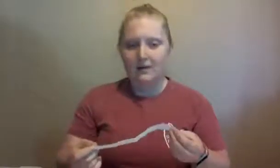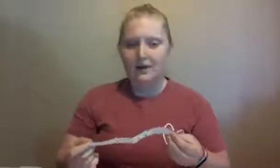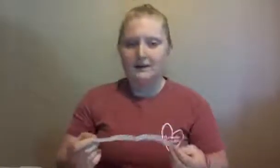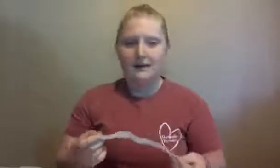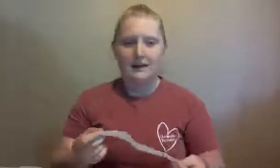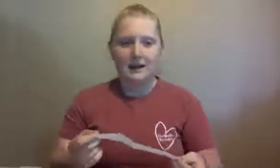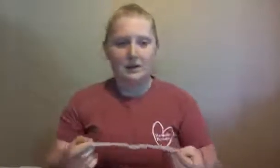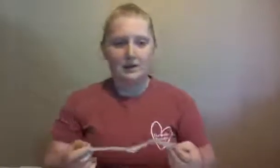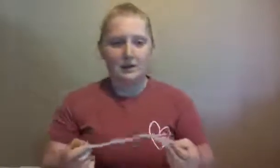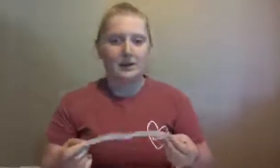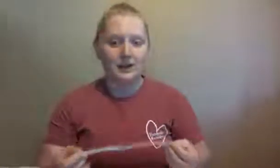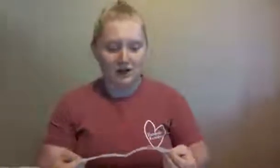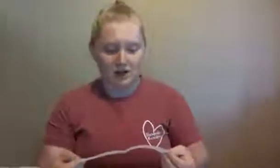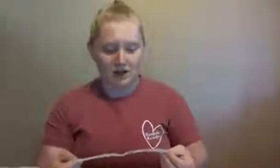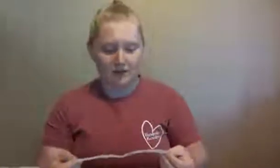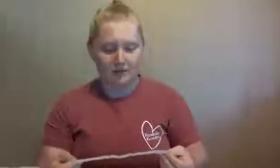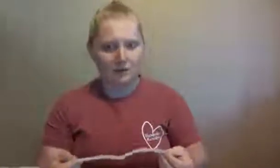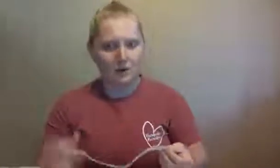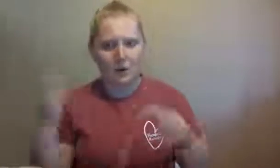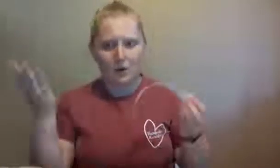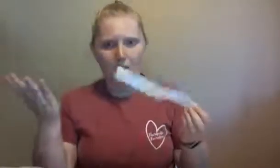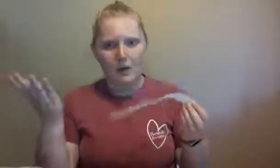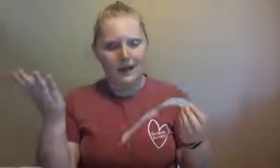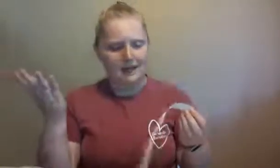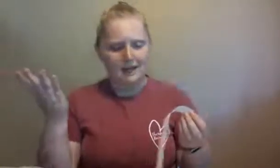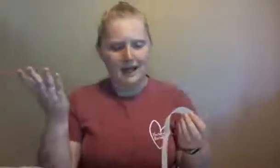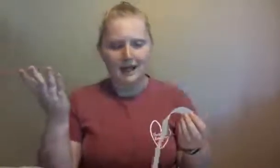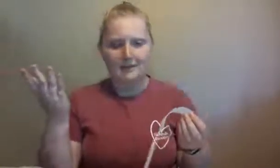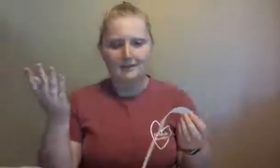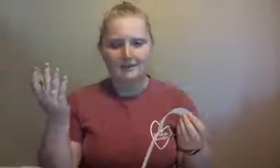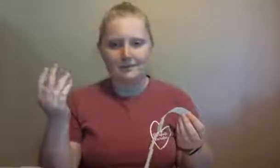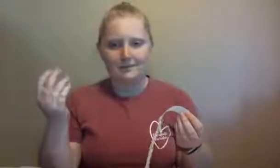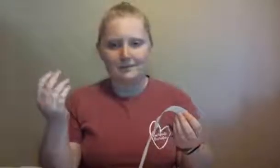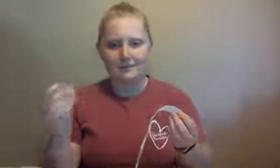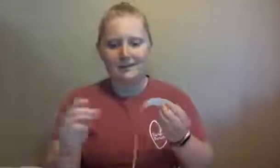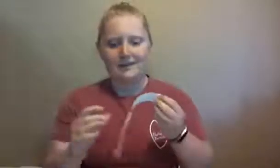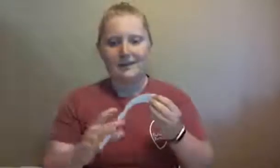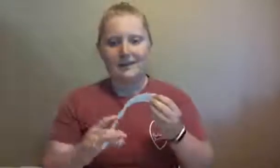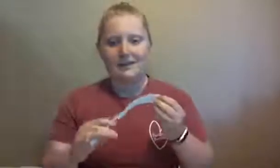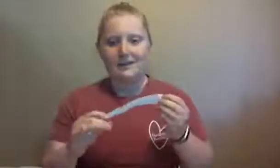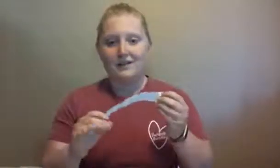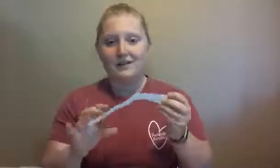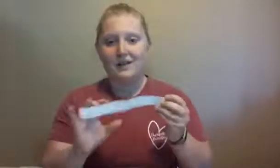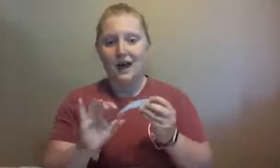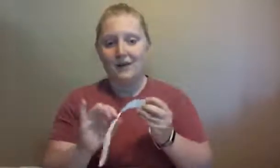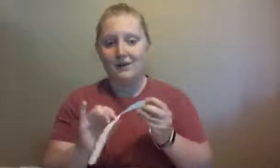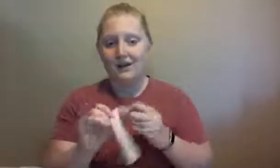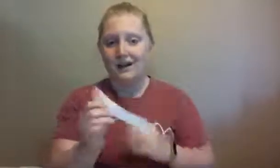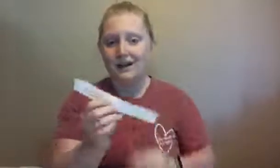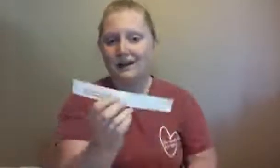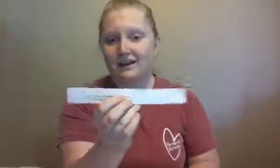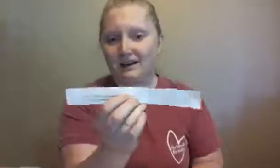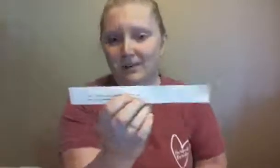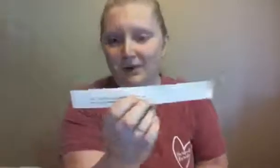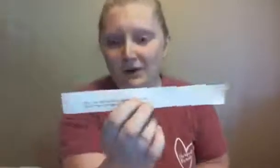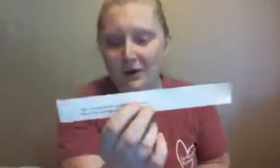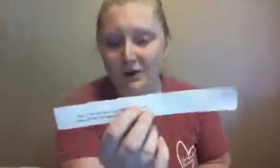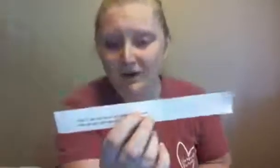be a teenage mutant ninja. What am I? So that one, number 2, was